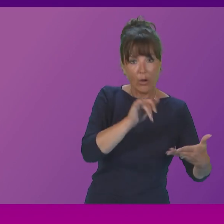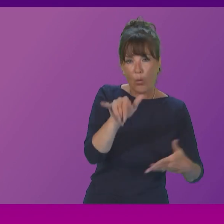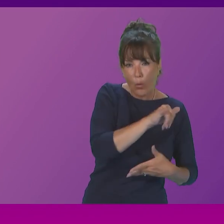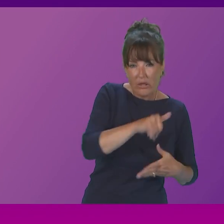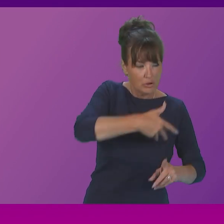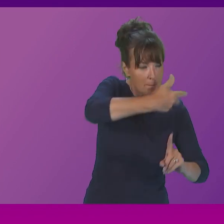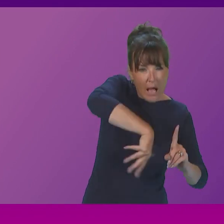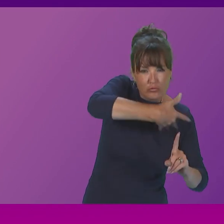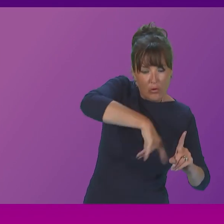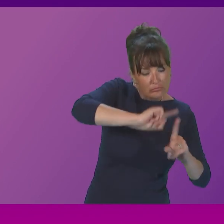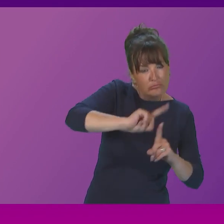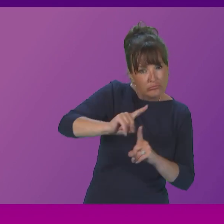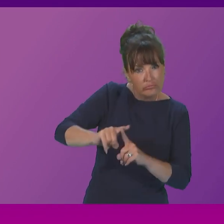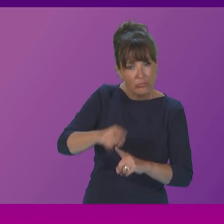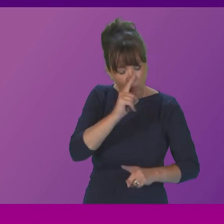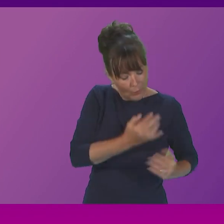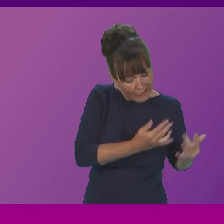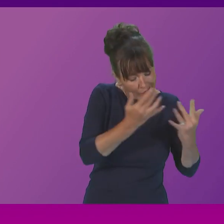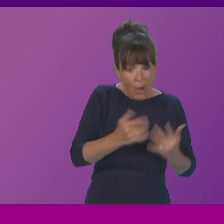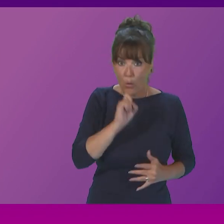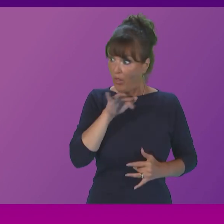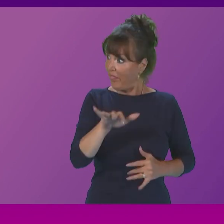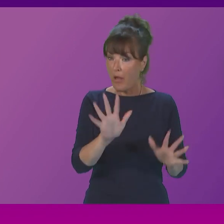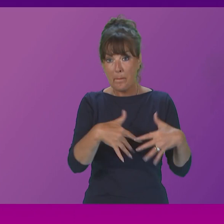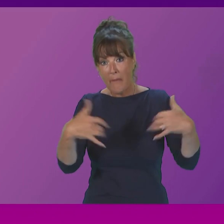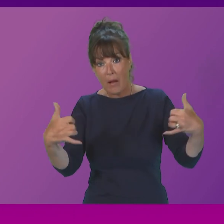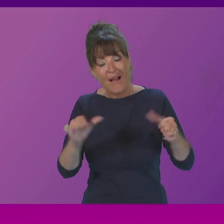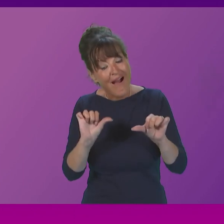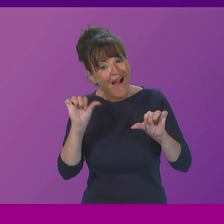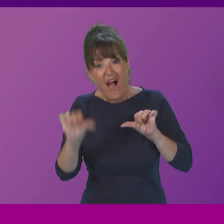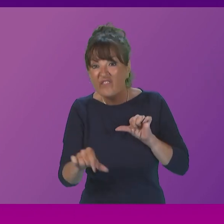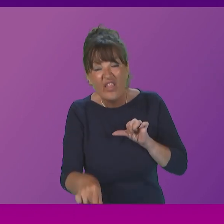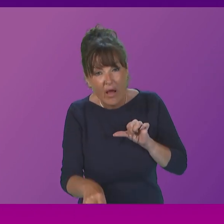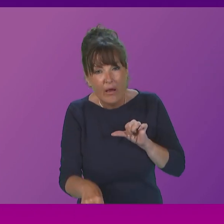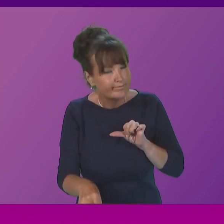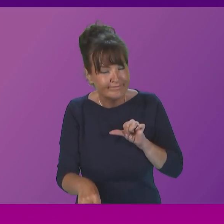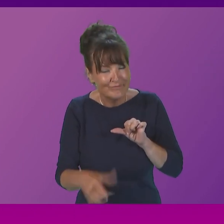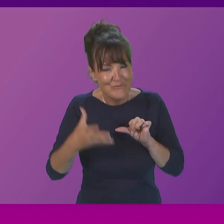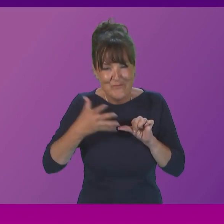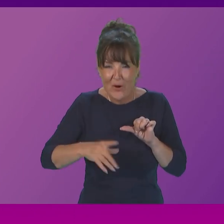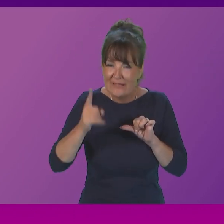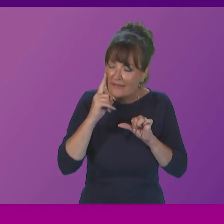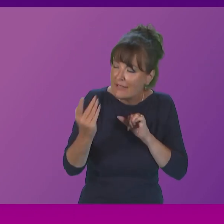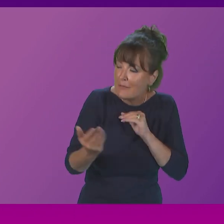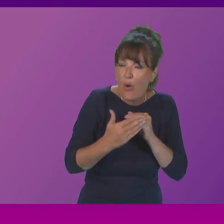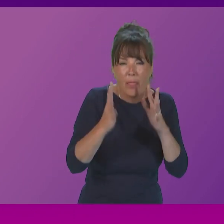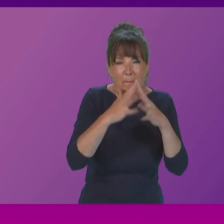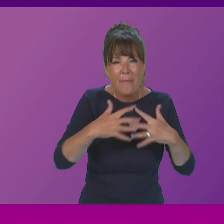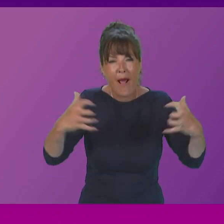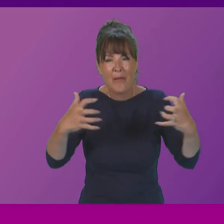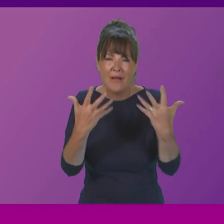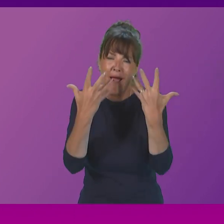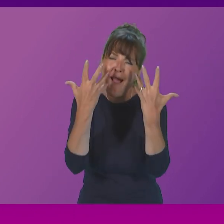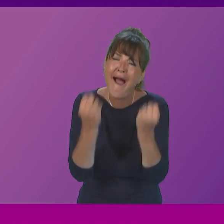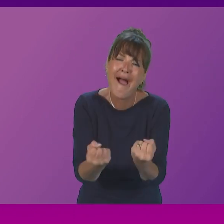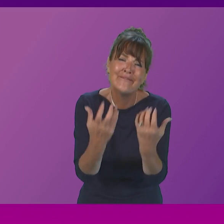are running for election. We count who's in Parliament, but beyond that, we want to see a Parliament that delivers for women